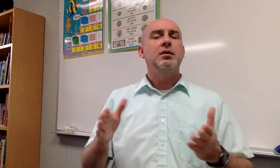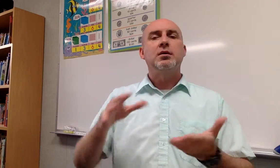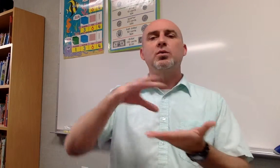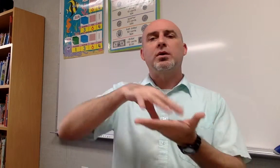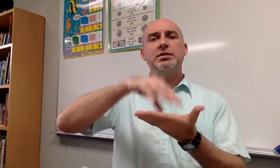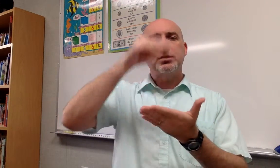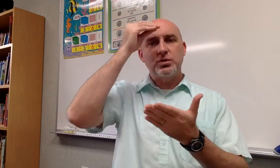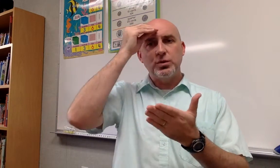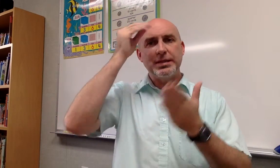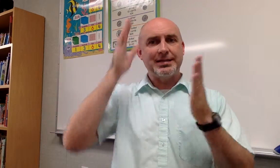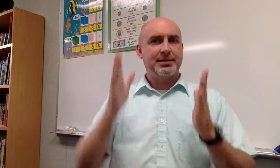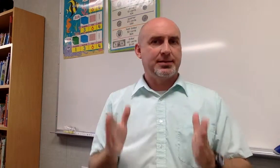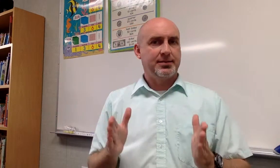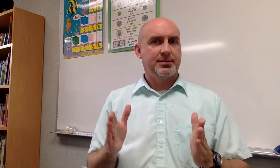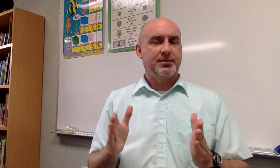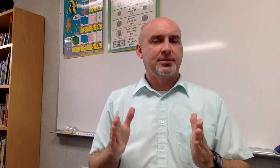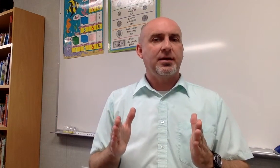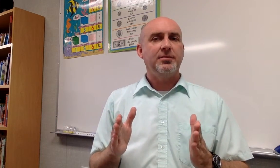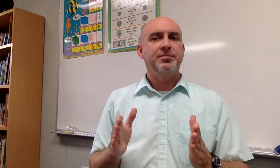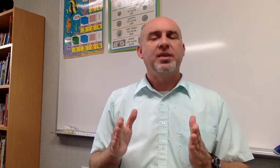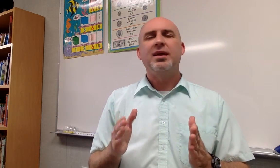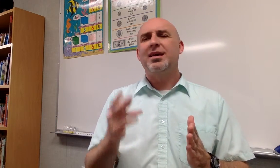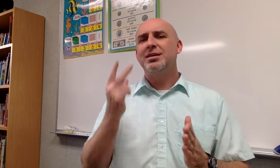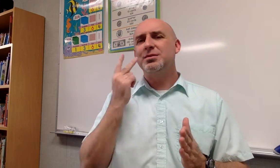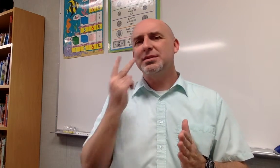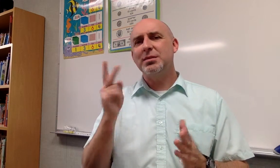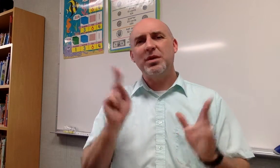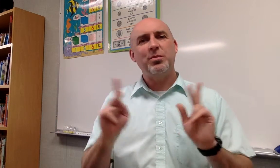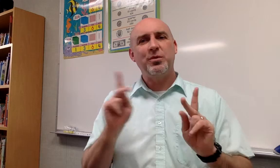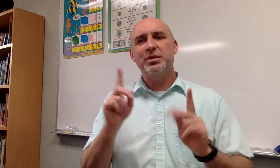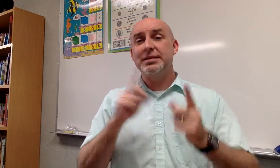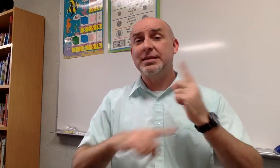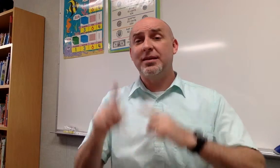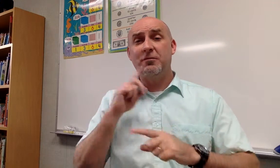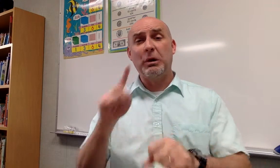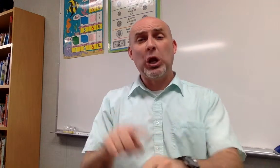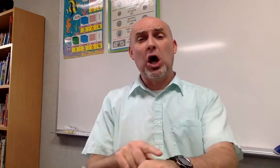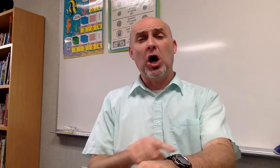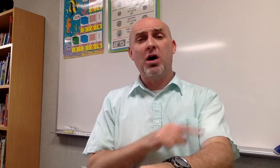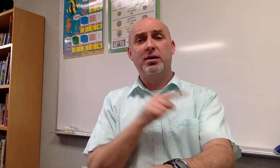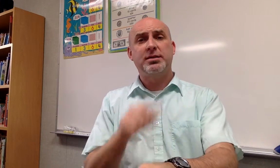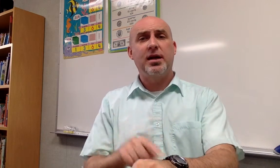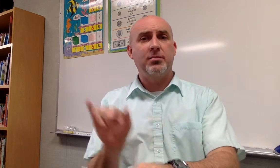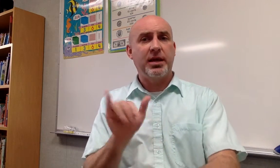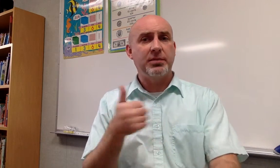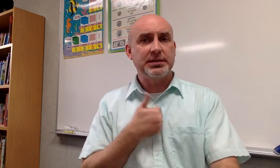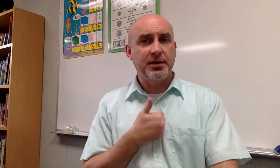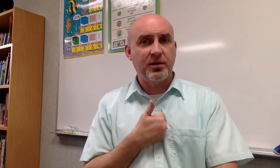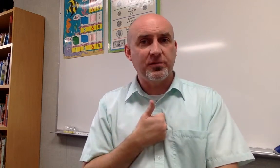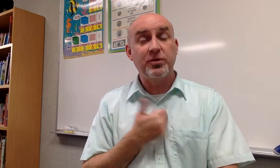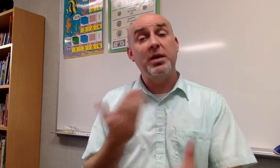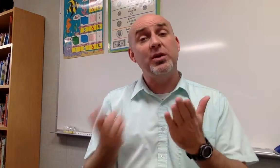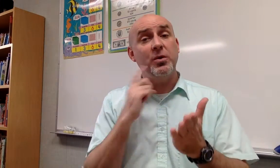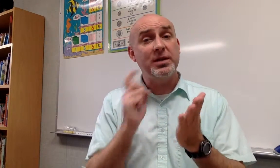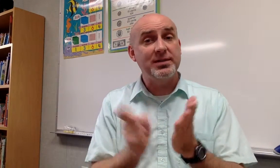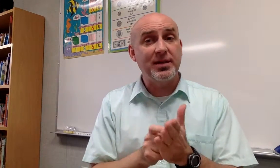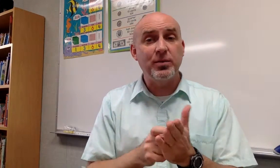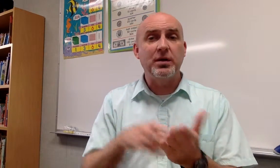you are a student, okay? As you see people who've been signing for a long time, like myself, you may notice that we